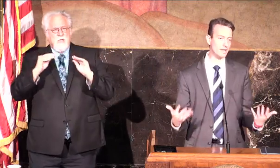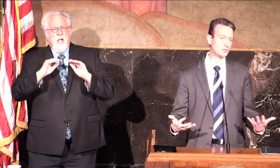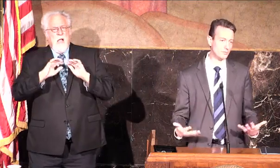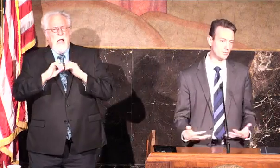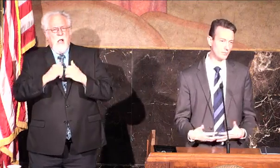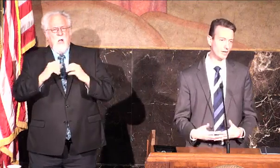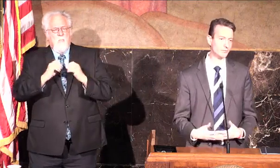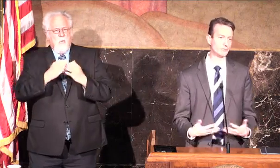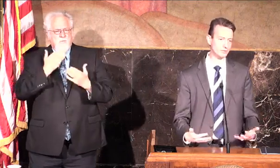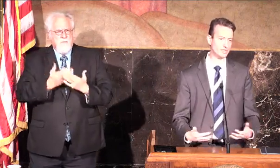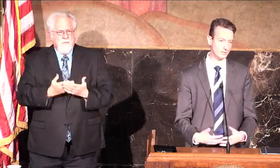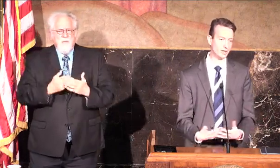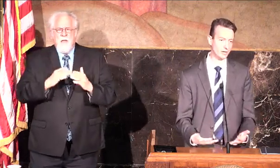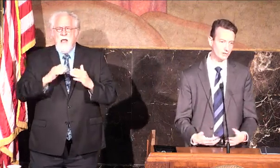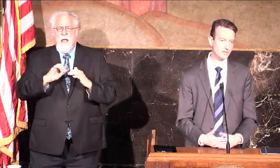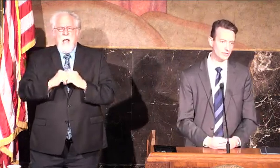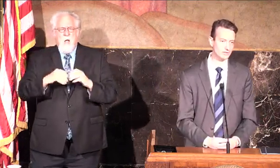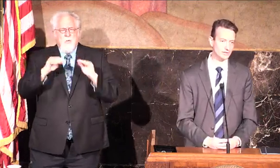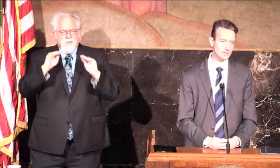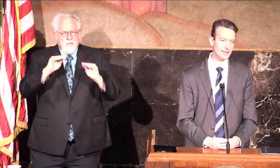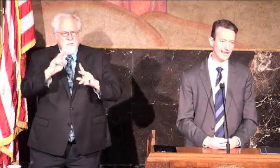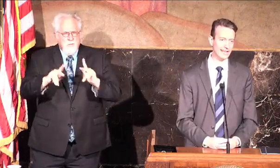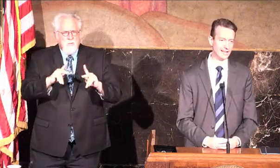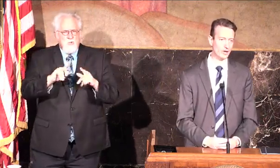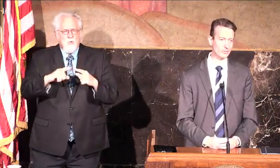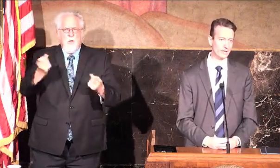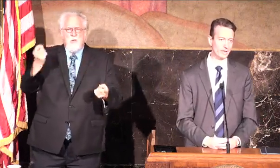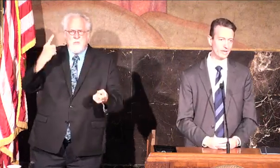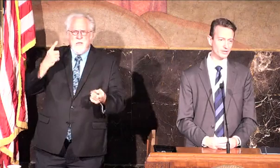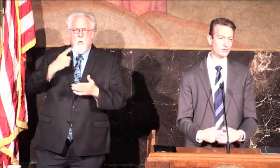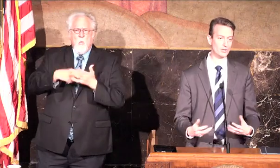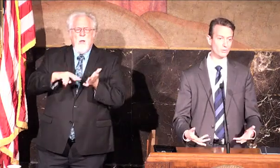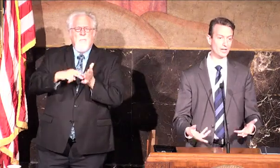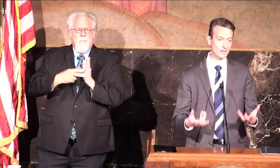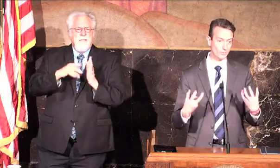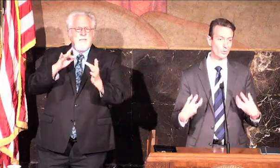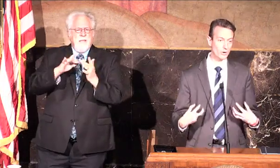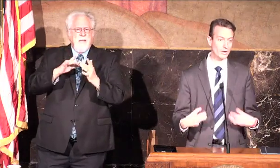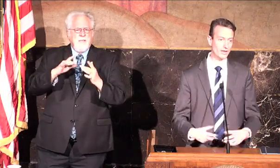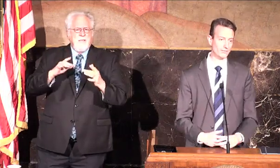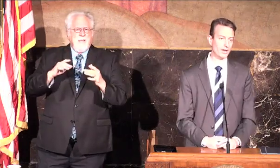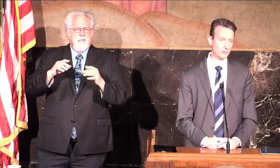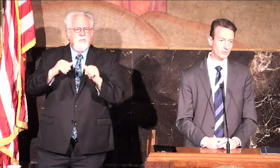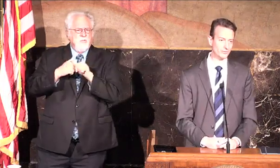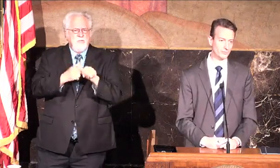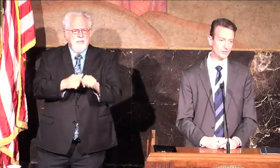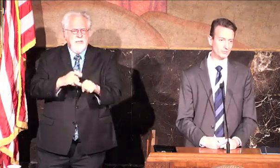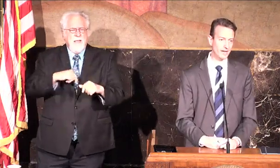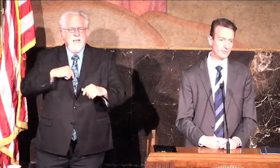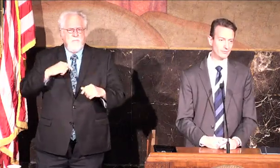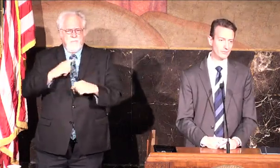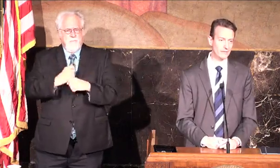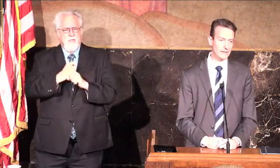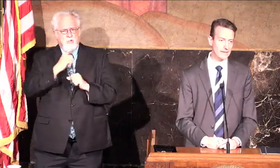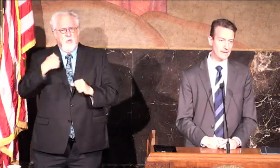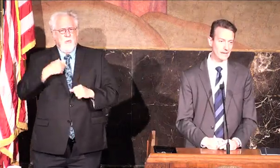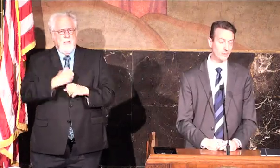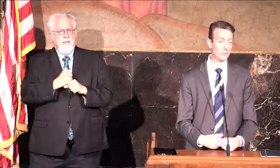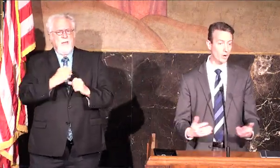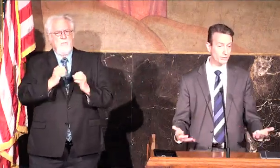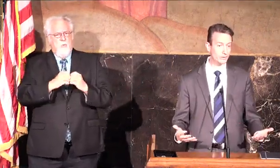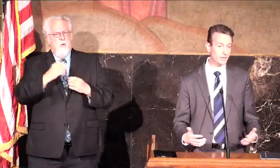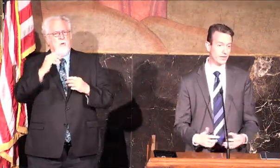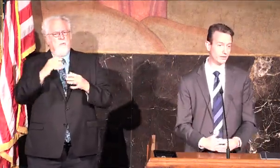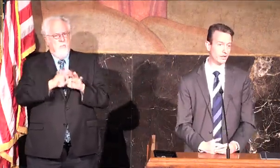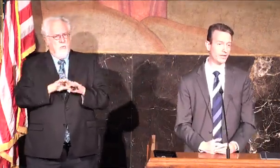do we engage with people to help them understand the value of contact tracing and help ensure that we're getting more valuable information back from them?